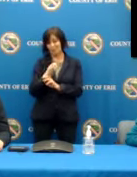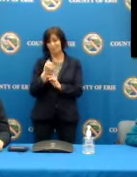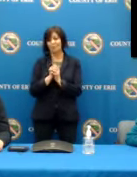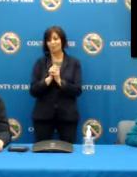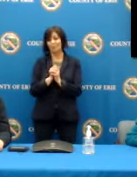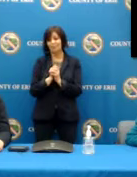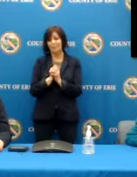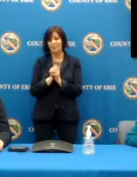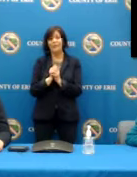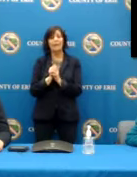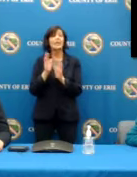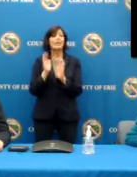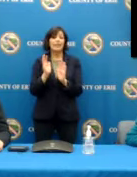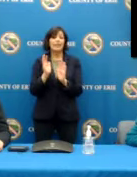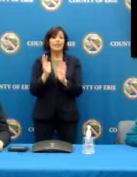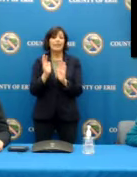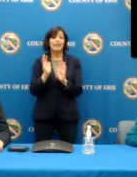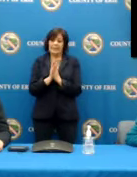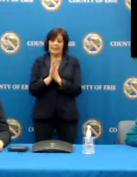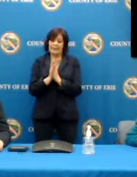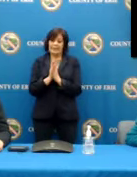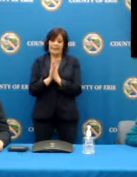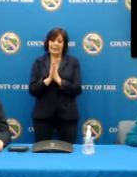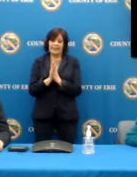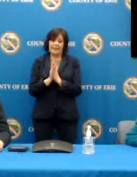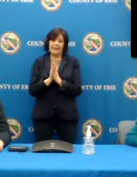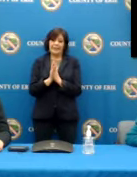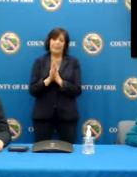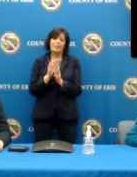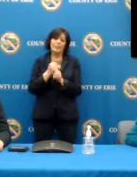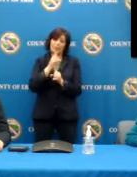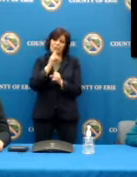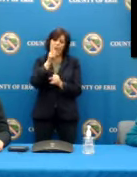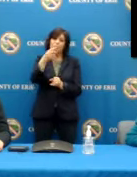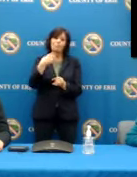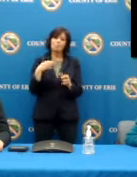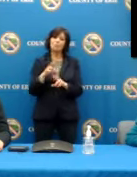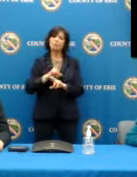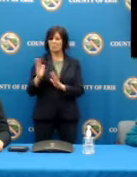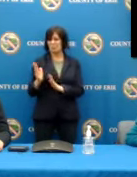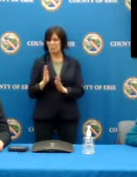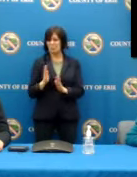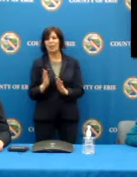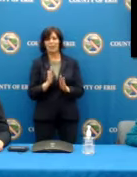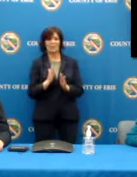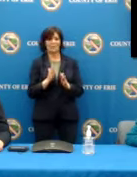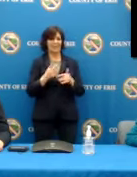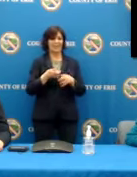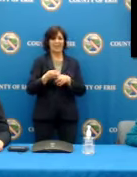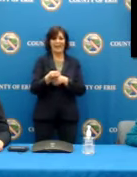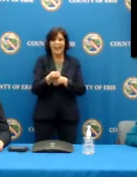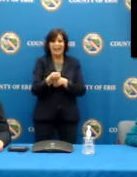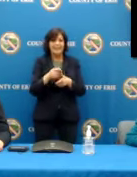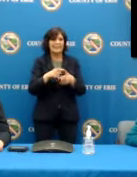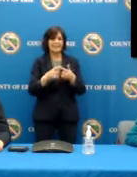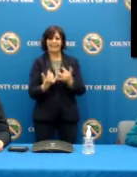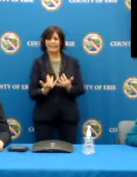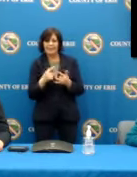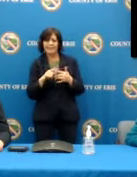And beforehand, not only have your pharmaceuticals and your candles and your batteries ready, make sure your phones are